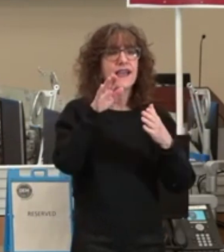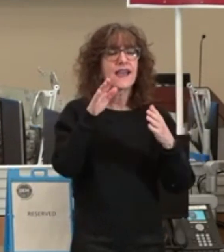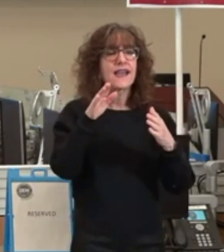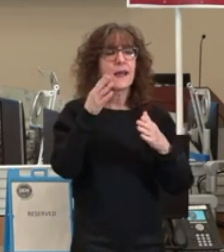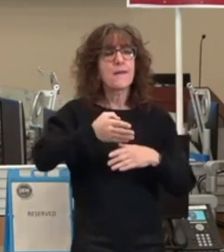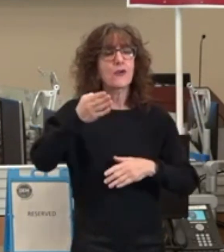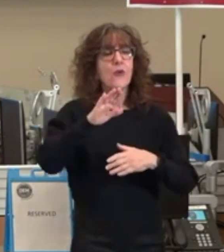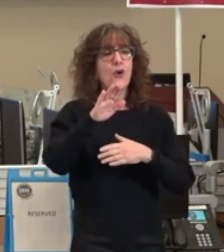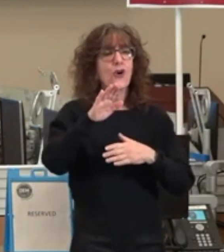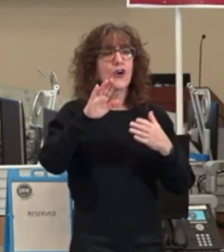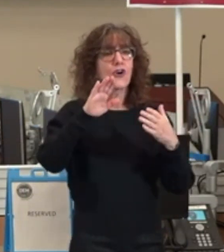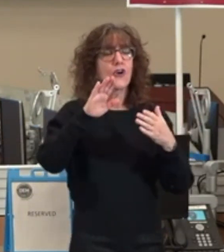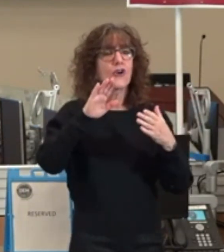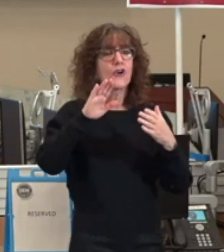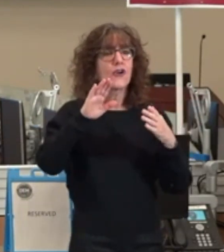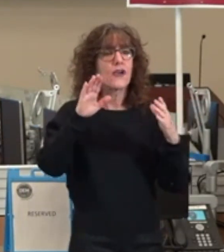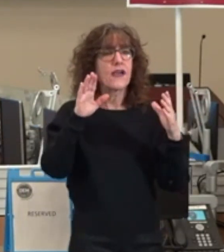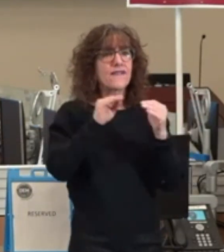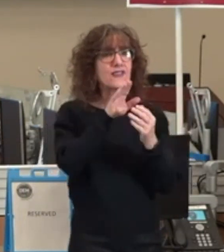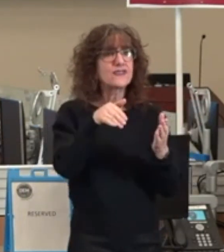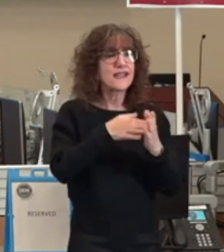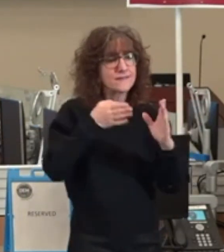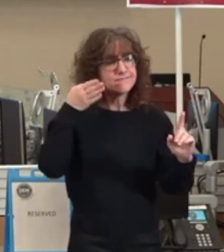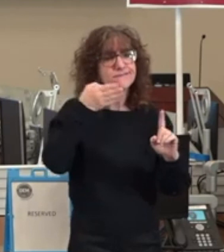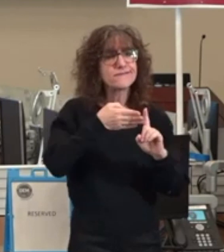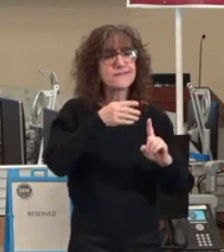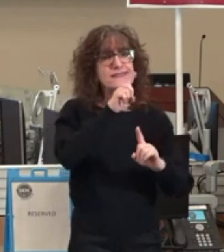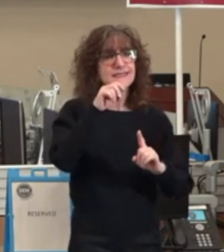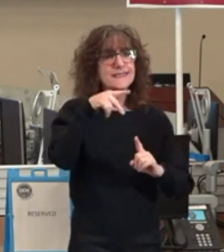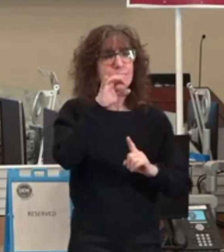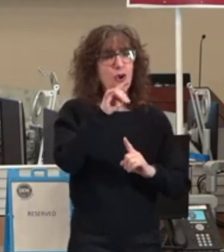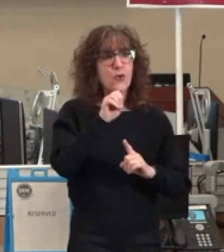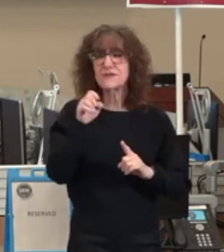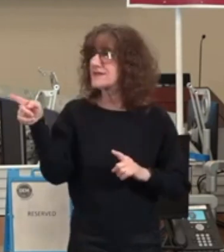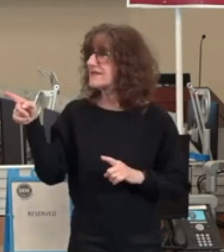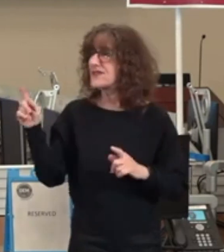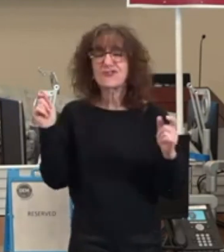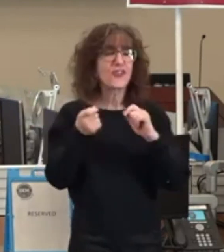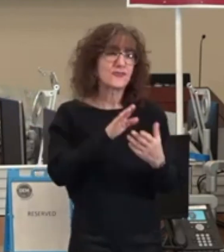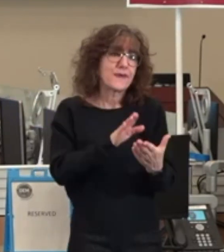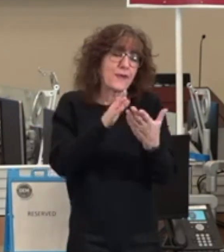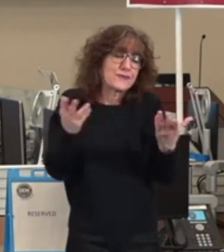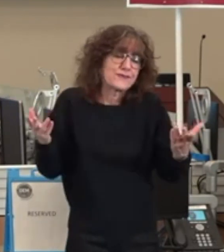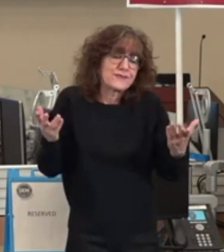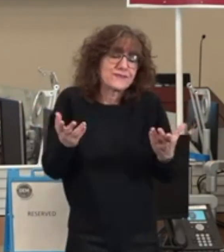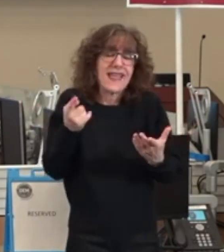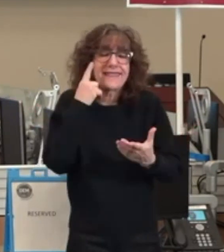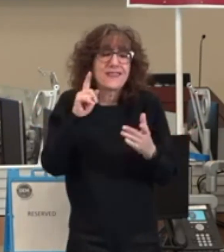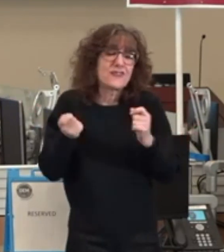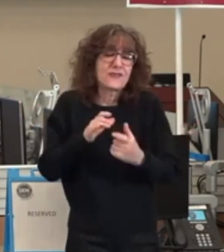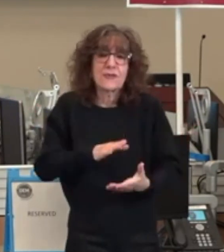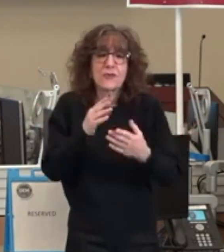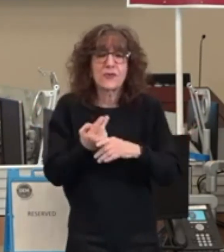in Baltimore is targeting specific zip codes? Yes, and you know what, something like that, and again, it's just changing the approach. I think changing the approach, so